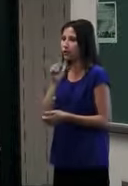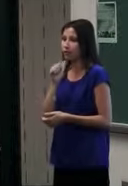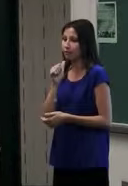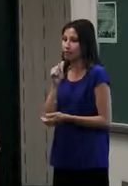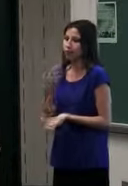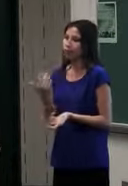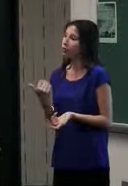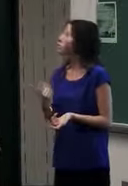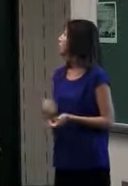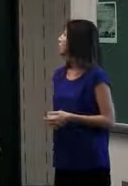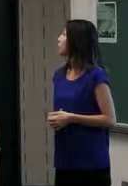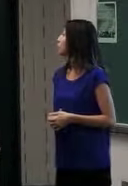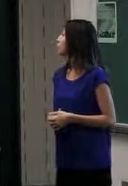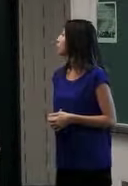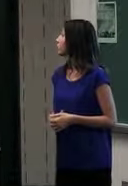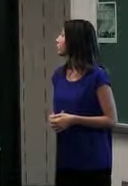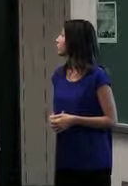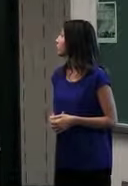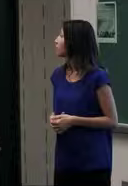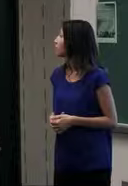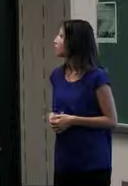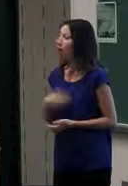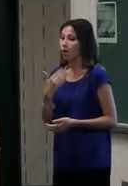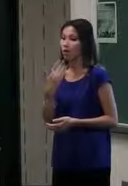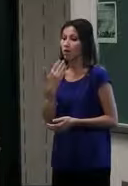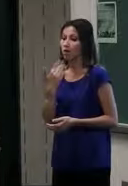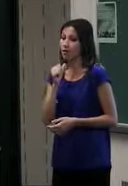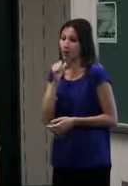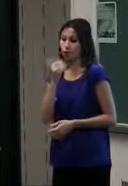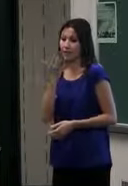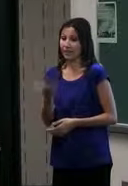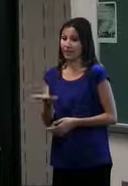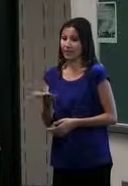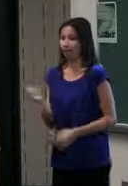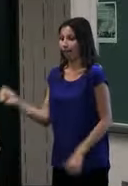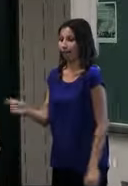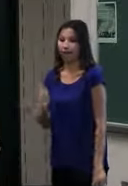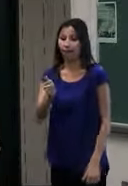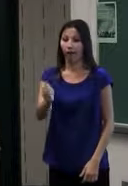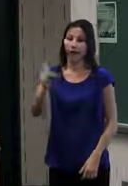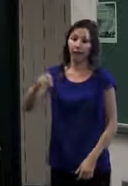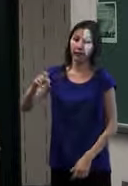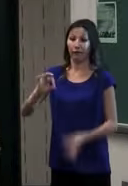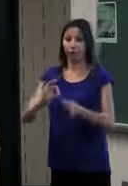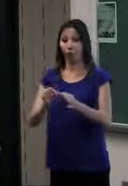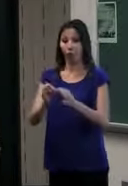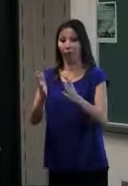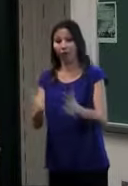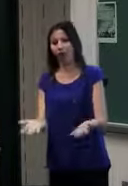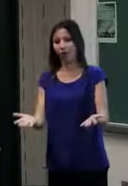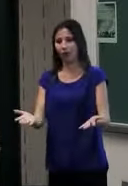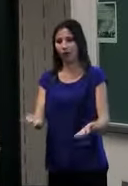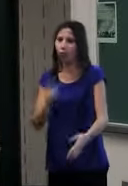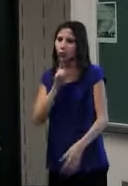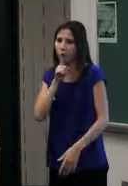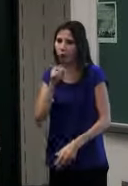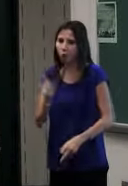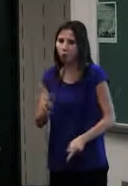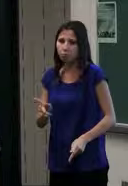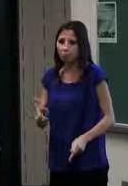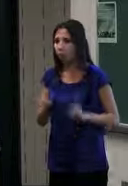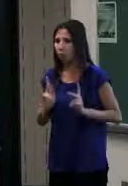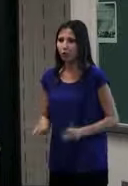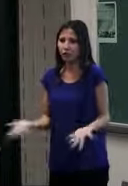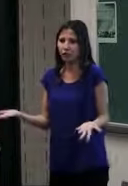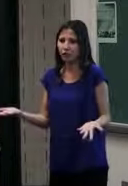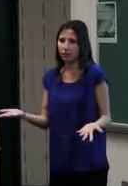just because you're like a robot put in to interpret, like you're a real person and you know, I don't know, like you care about them, you know what I